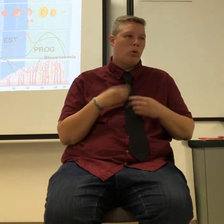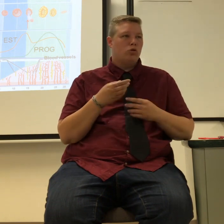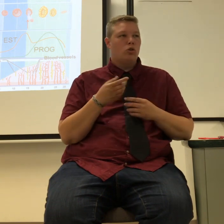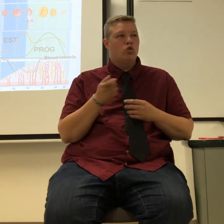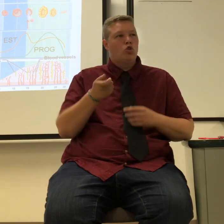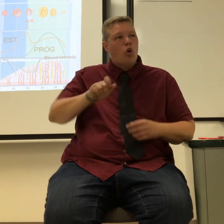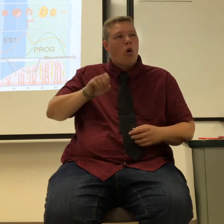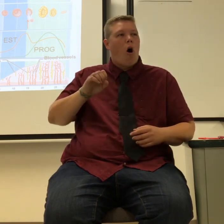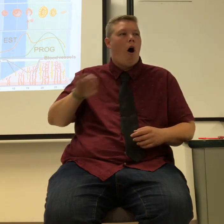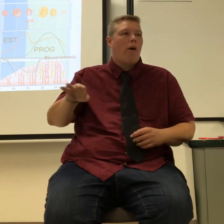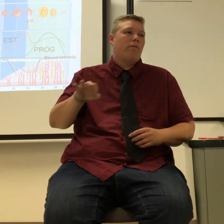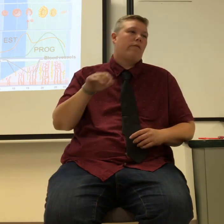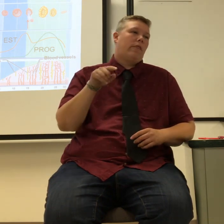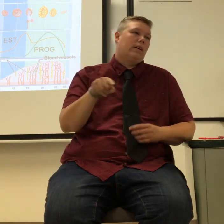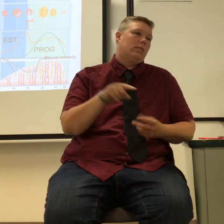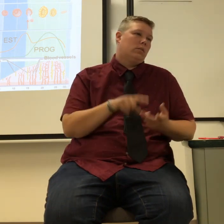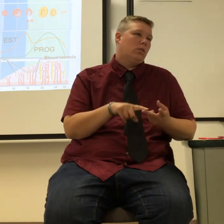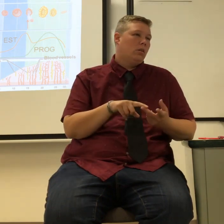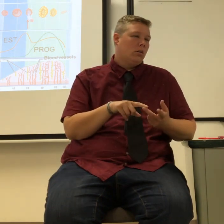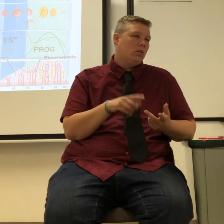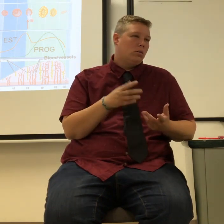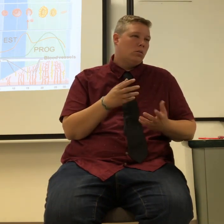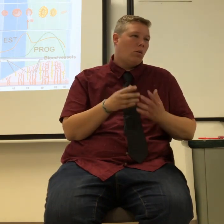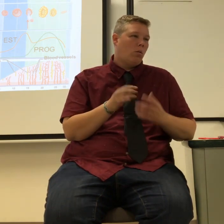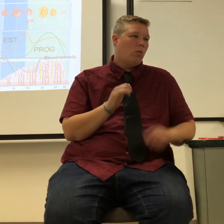student will have this.